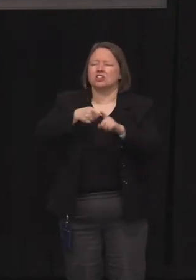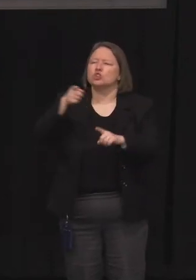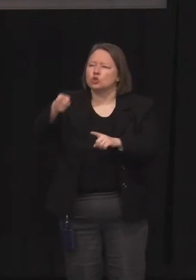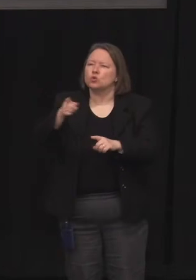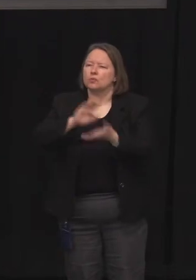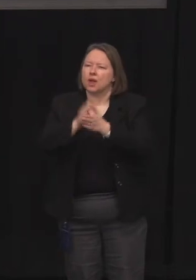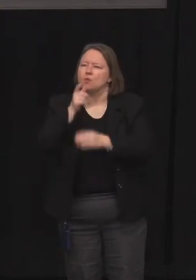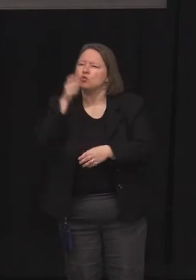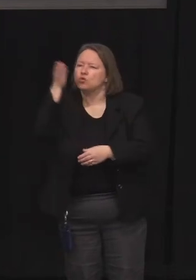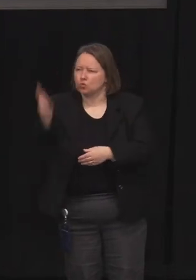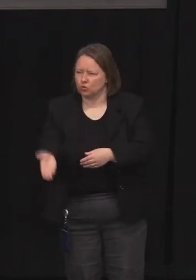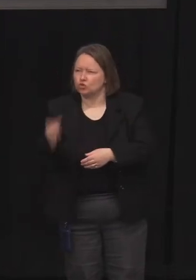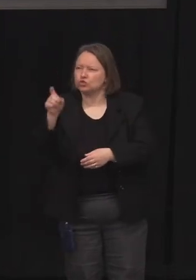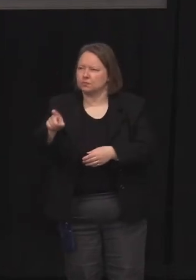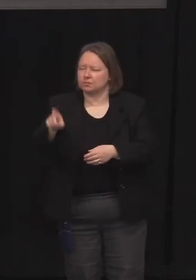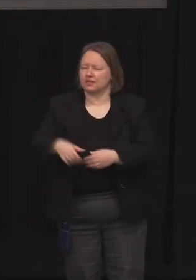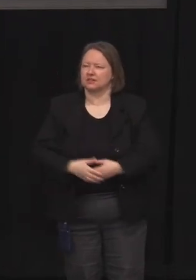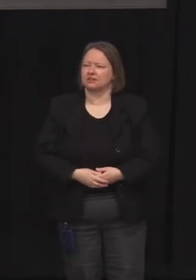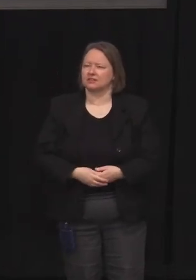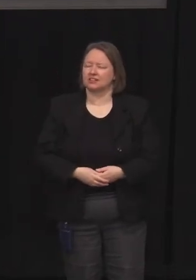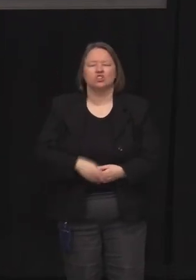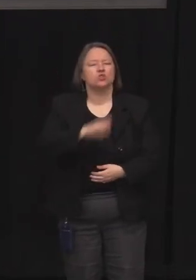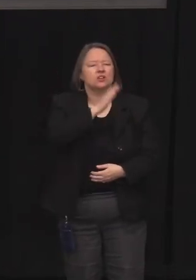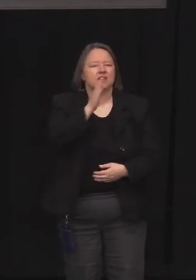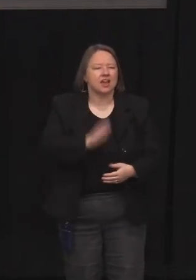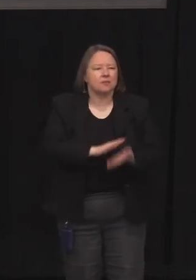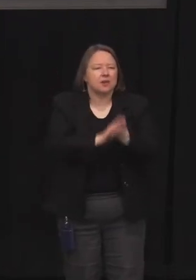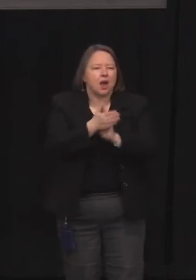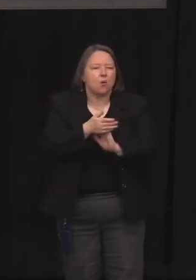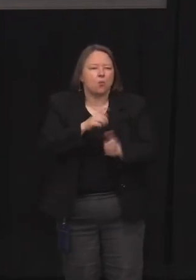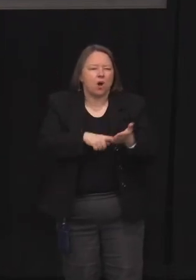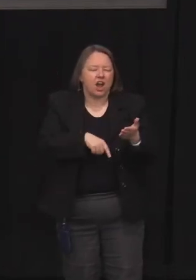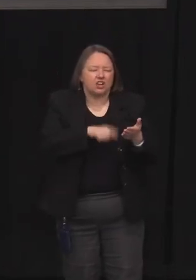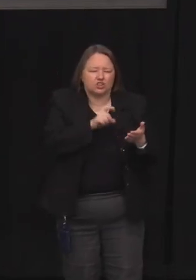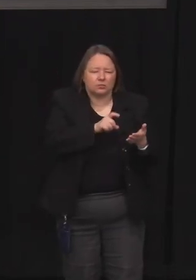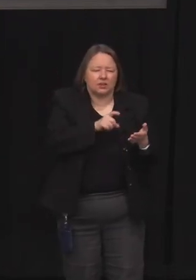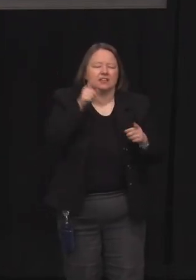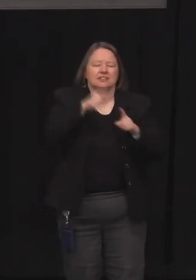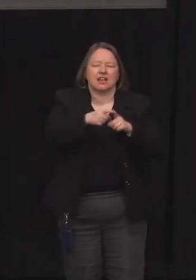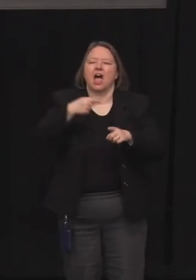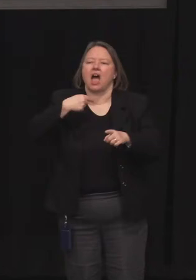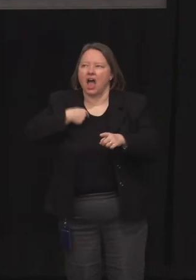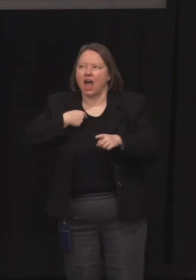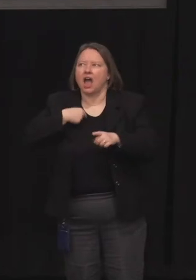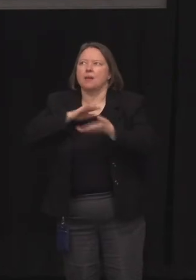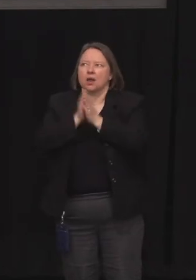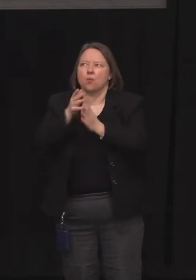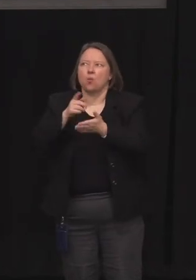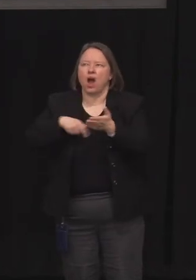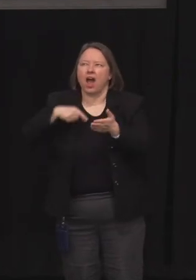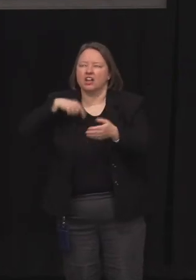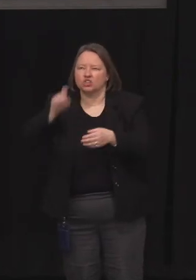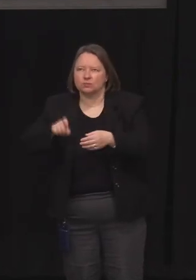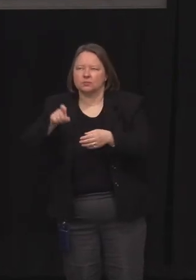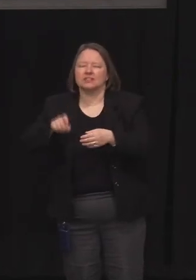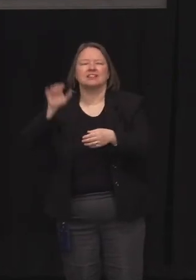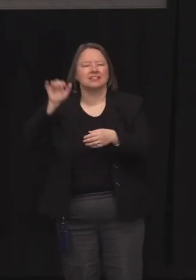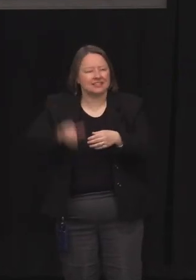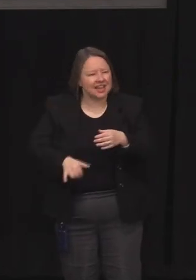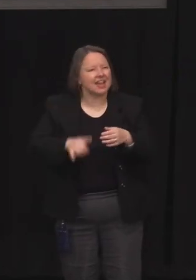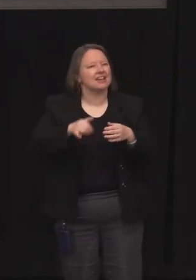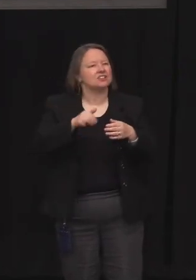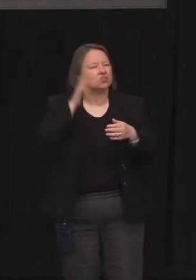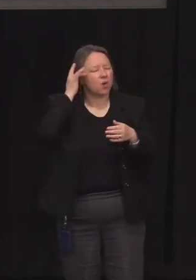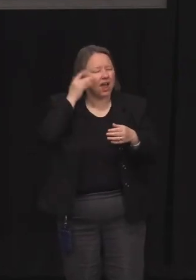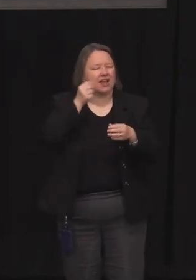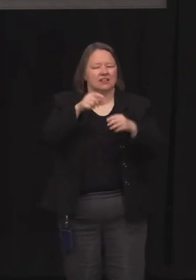be. And you can never be what you ought to be until I am what I ought to be. This is the interrelated